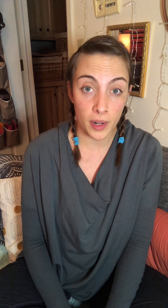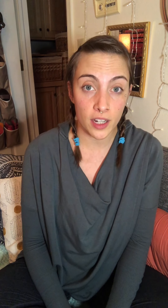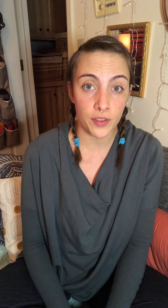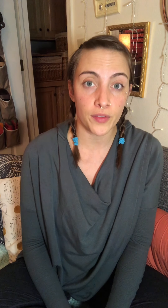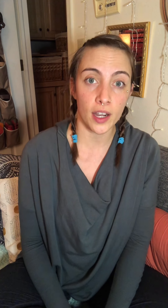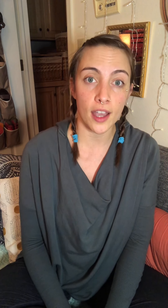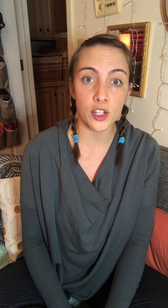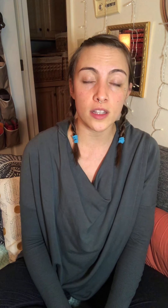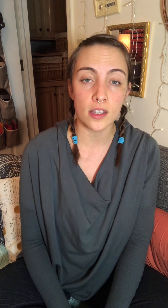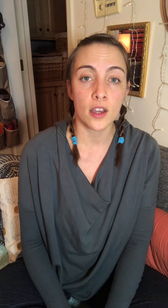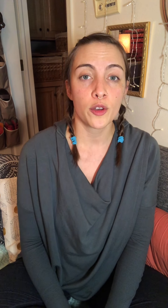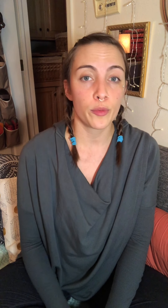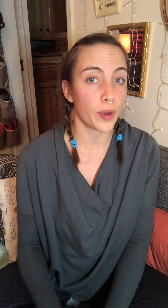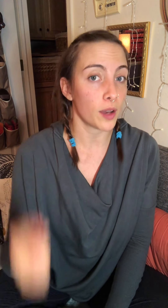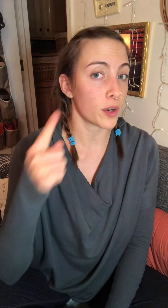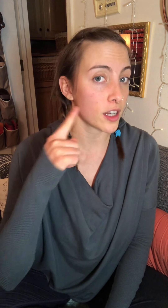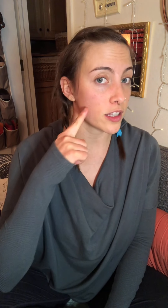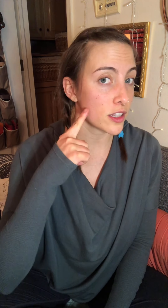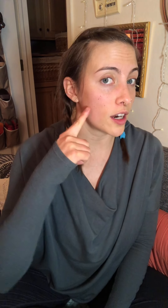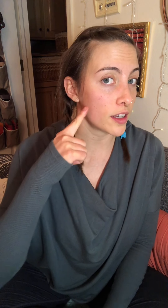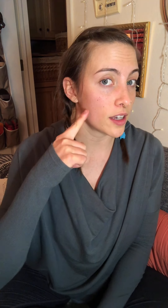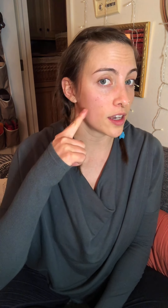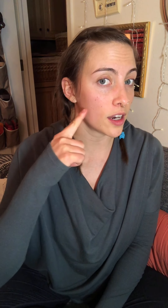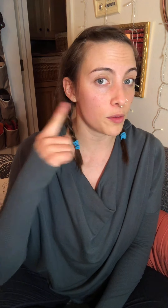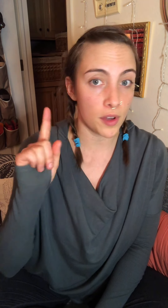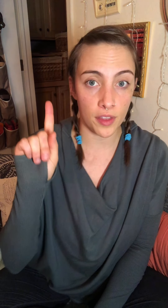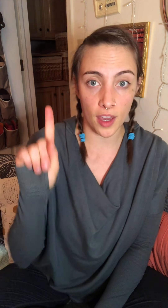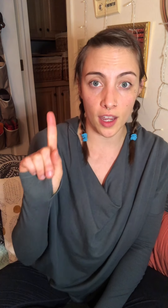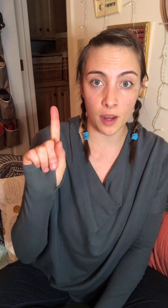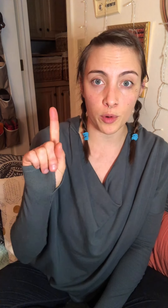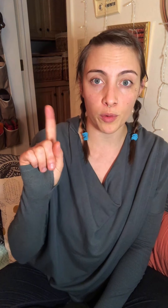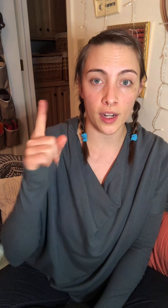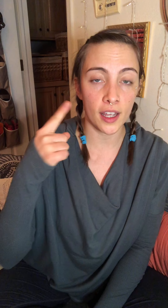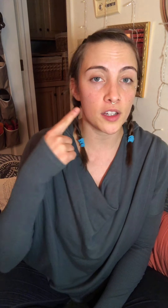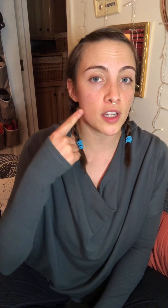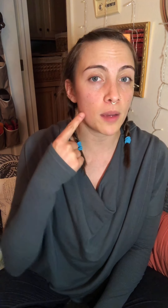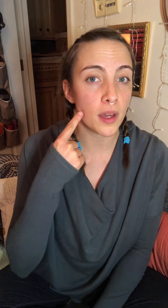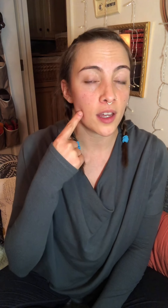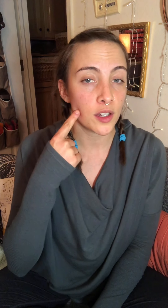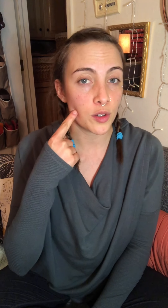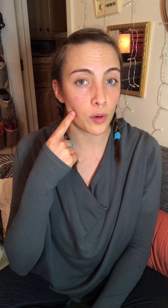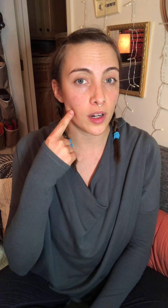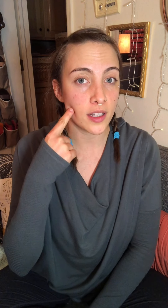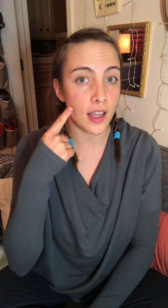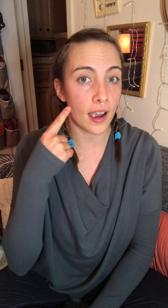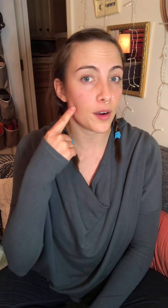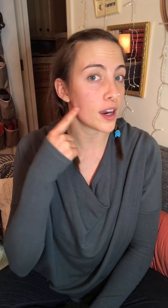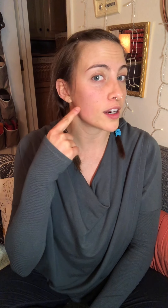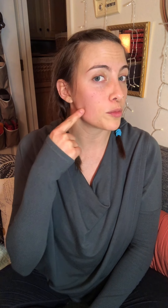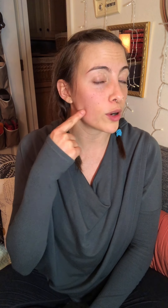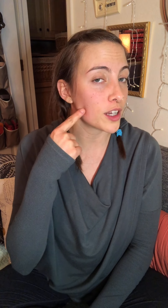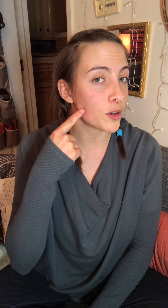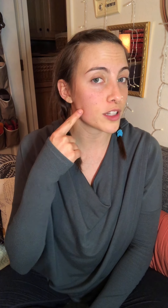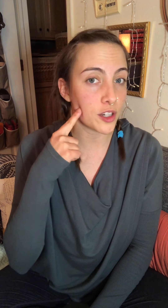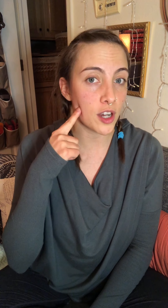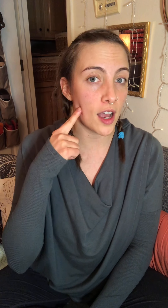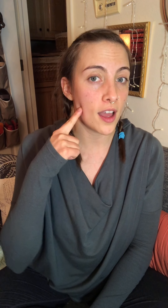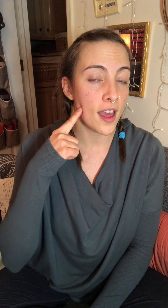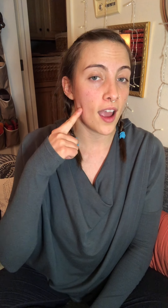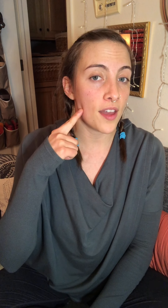different variations. But we're going to start here with a number 1 hand shape pointing towards our jaw, and then